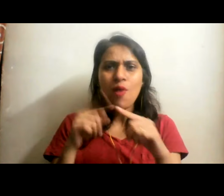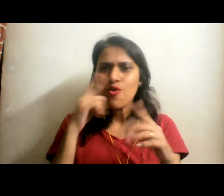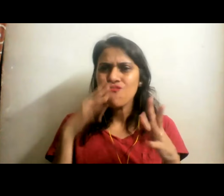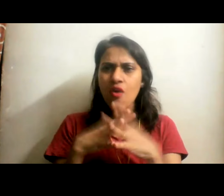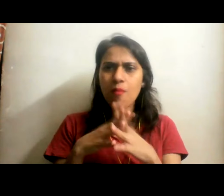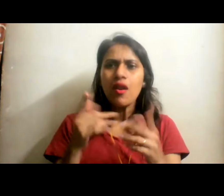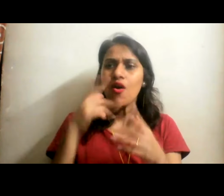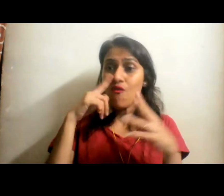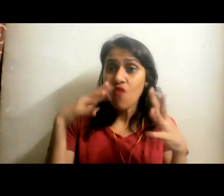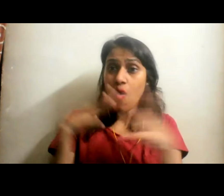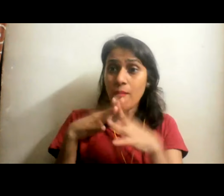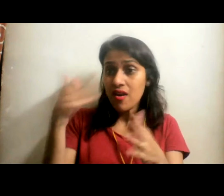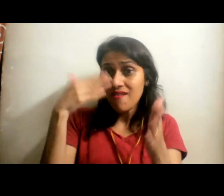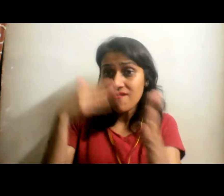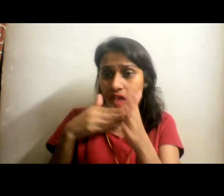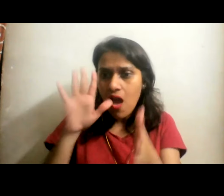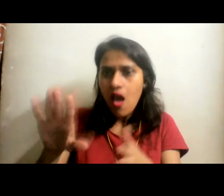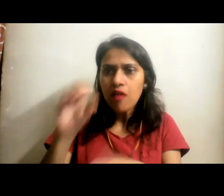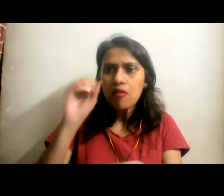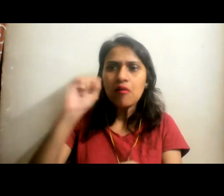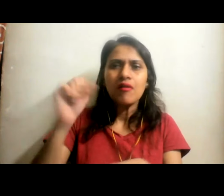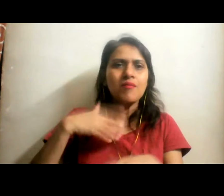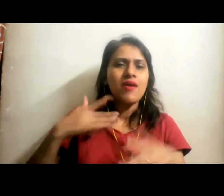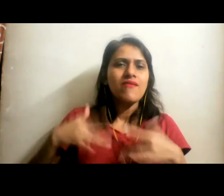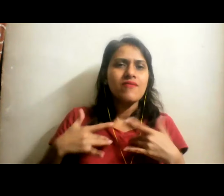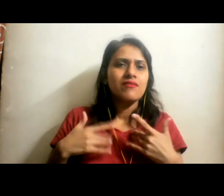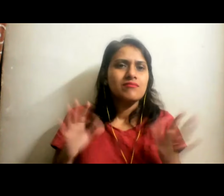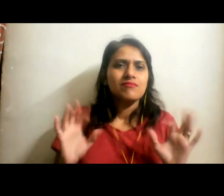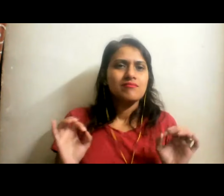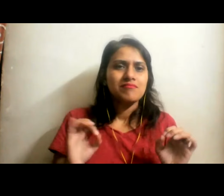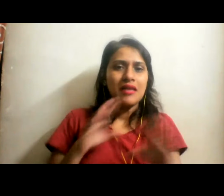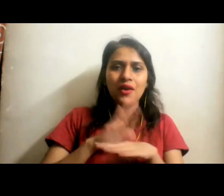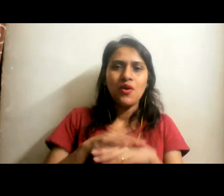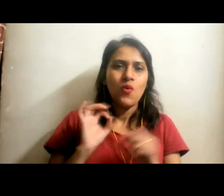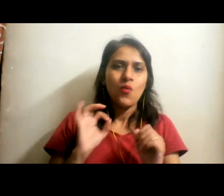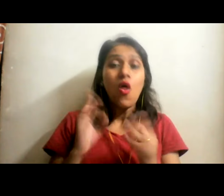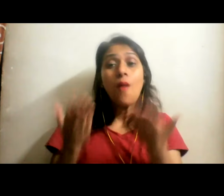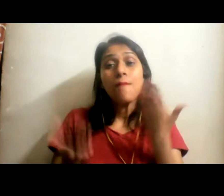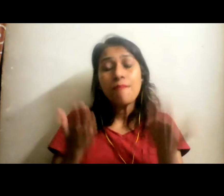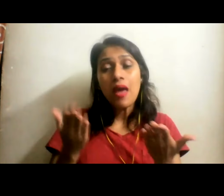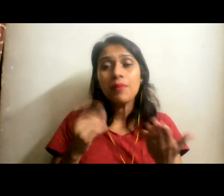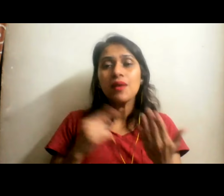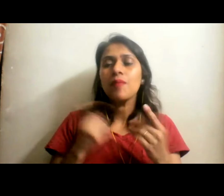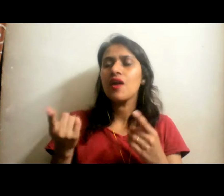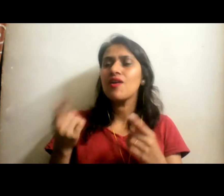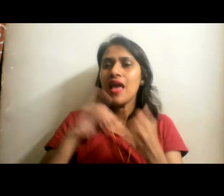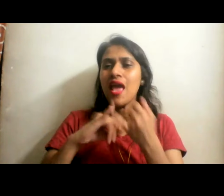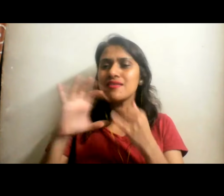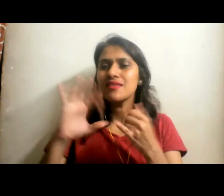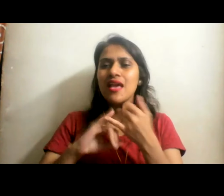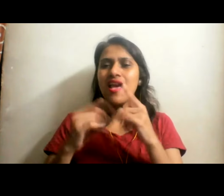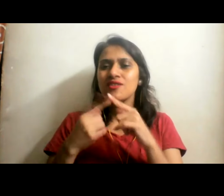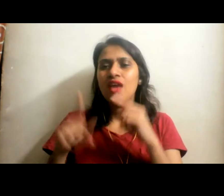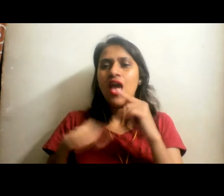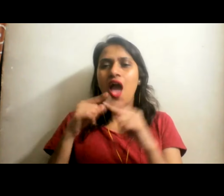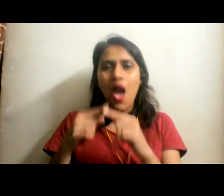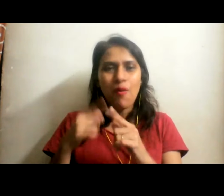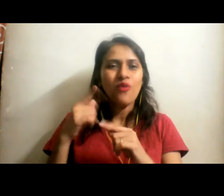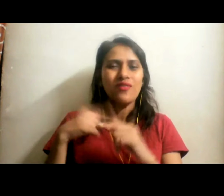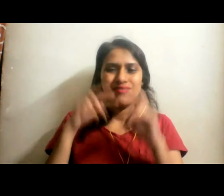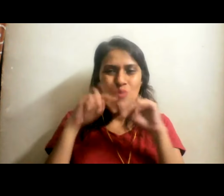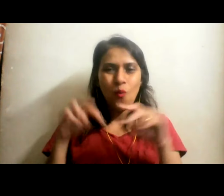which a female faces. Being a upper caste person, maybe I would not be able to understand what difficulties a Dalit person faces,